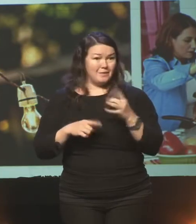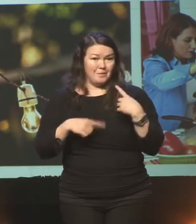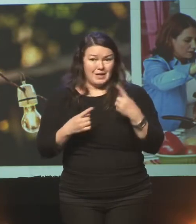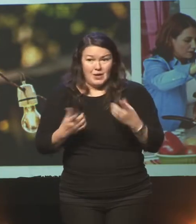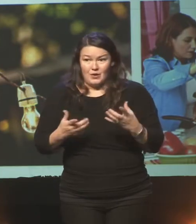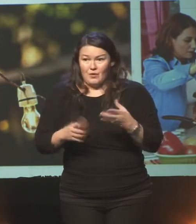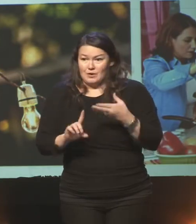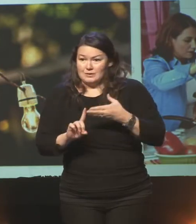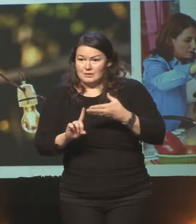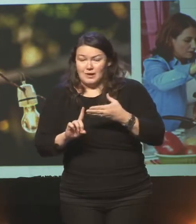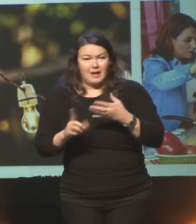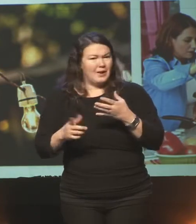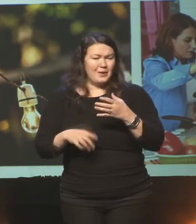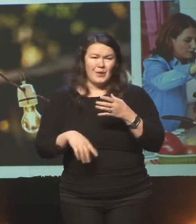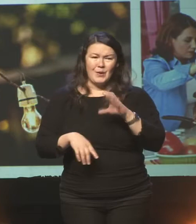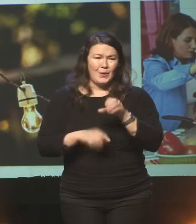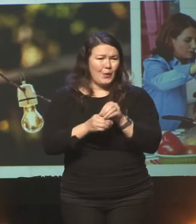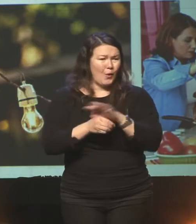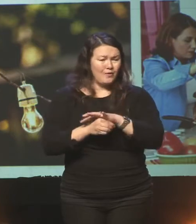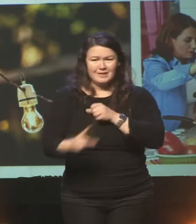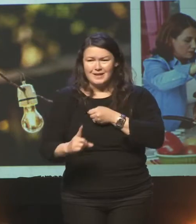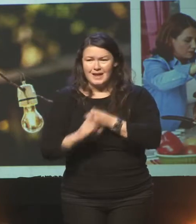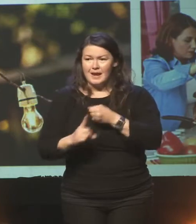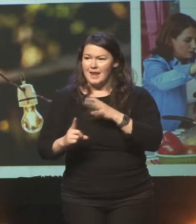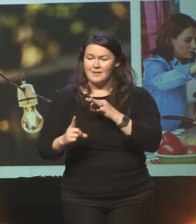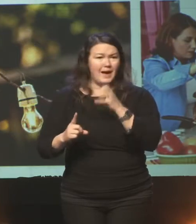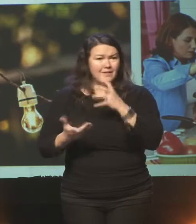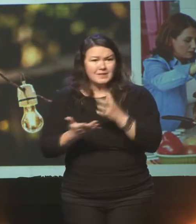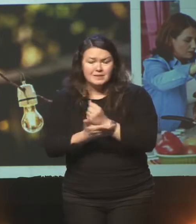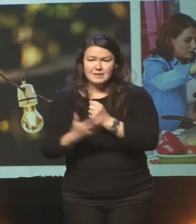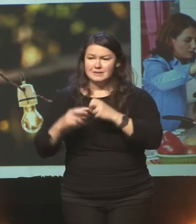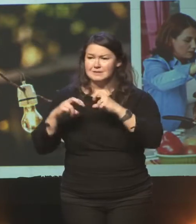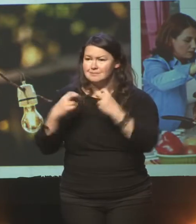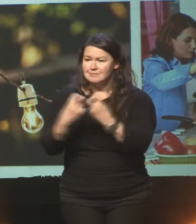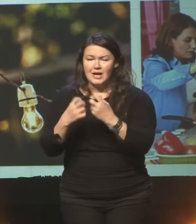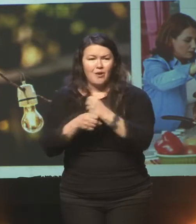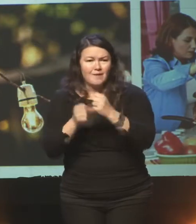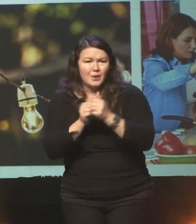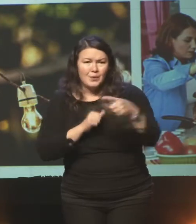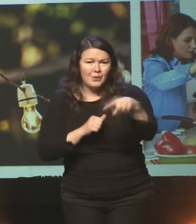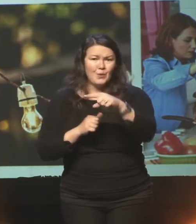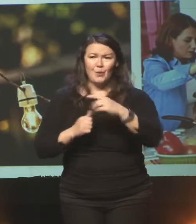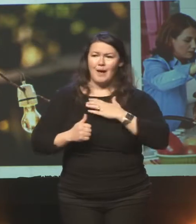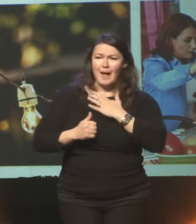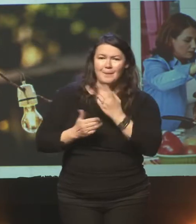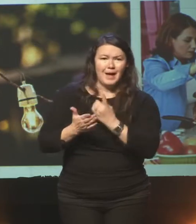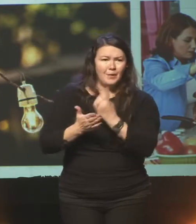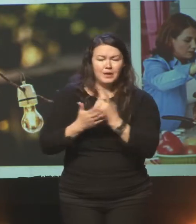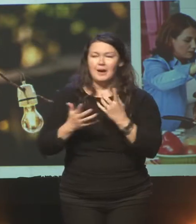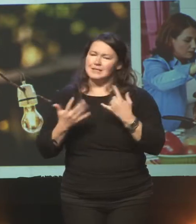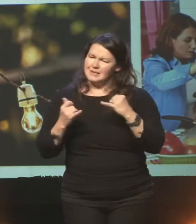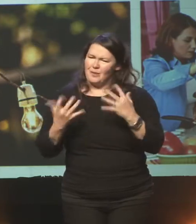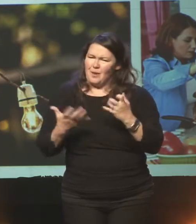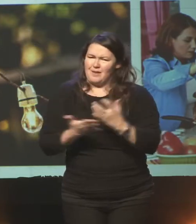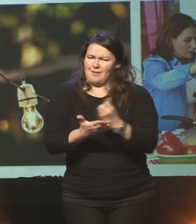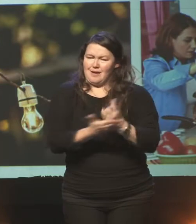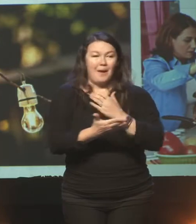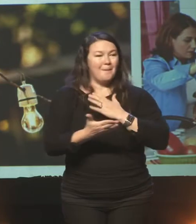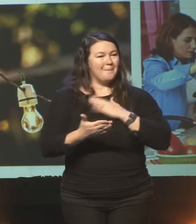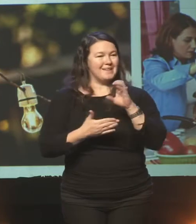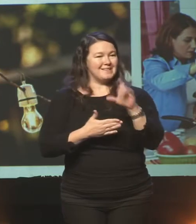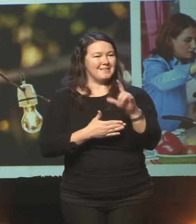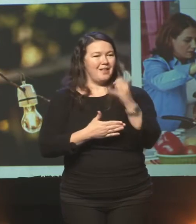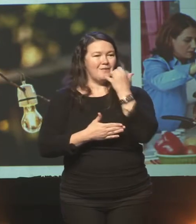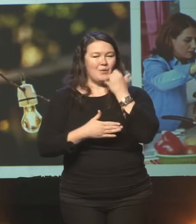haven't got time to spend time with you, having coffee or hanging out, happy hour, whatever it might be, I'd love to do that. My cell phone number's on the website.